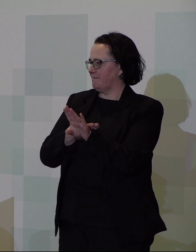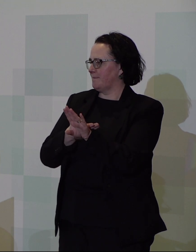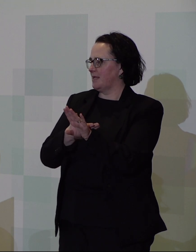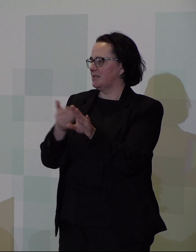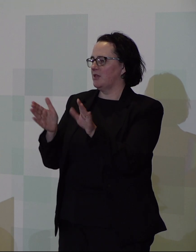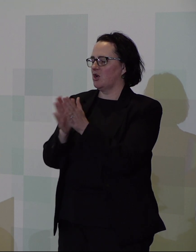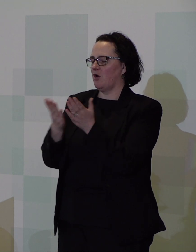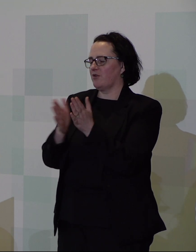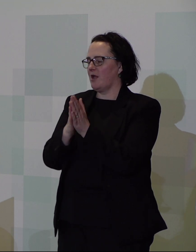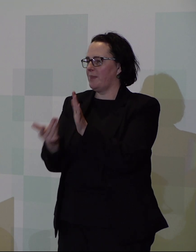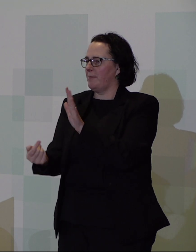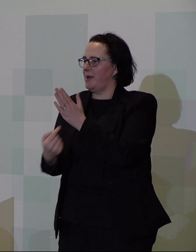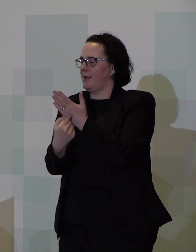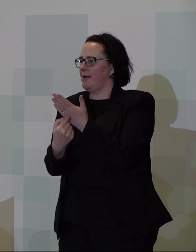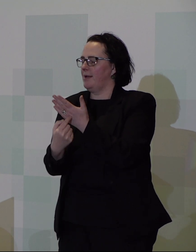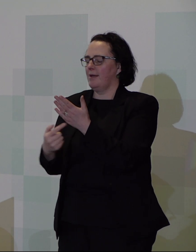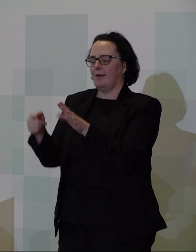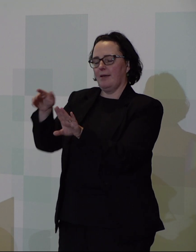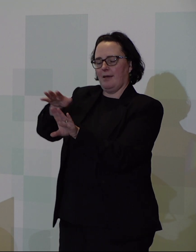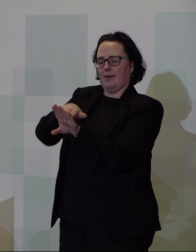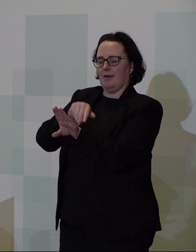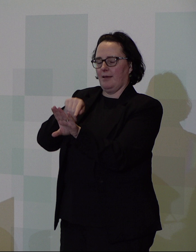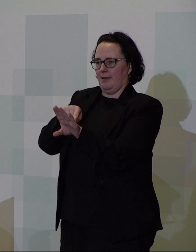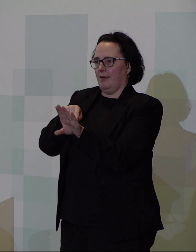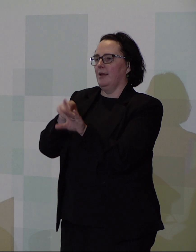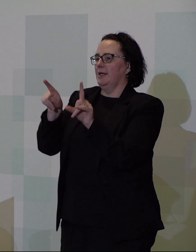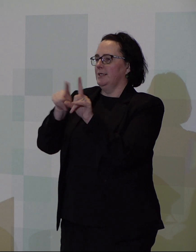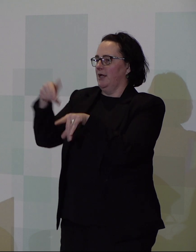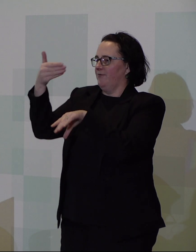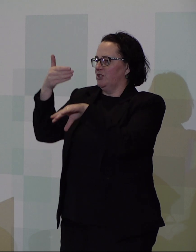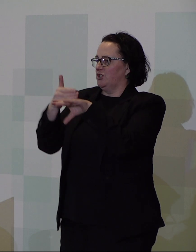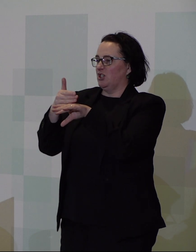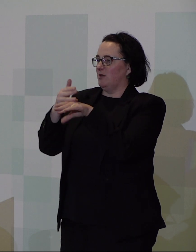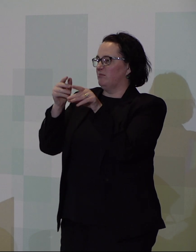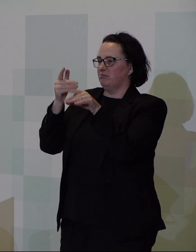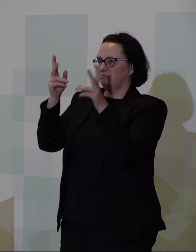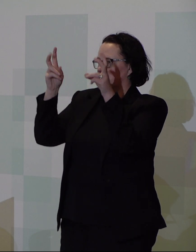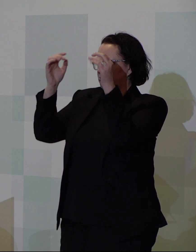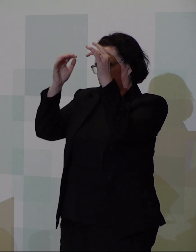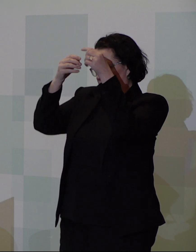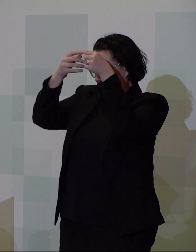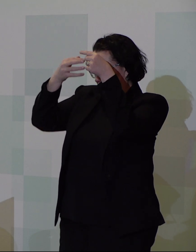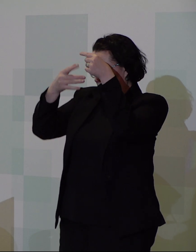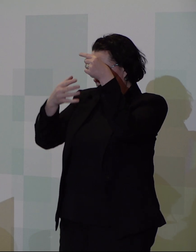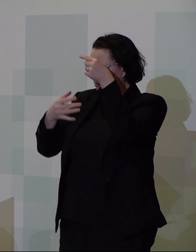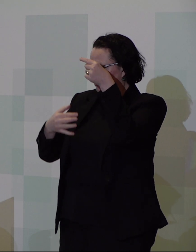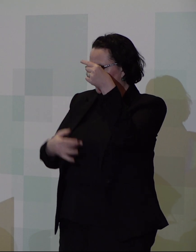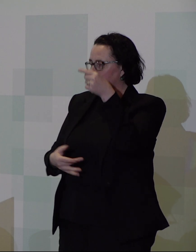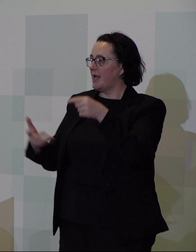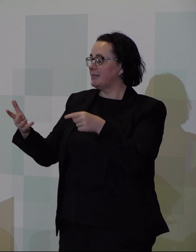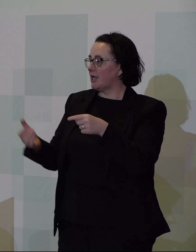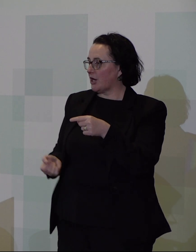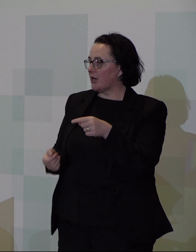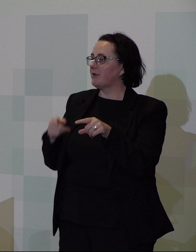actually. And you can see that across all of these occupations as well, the earned income for men